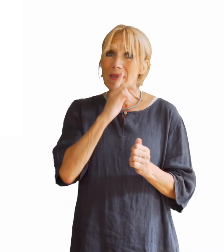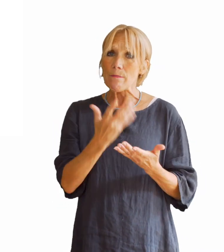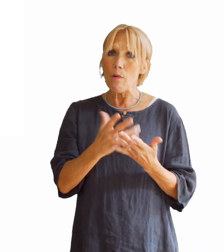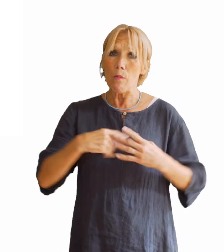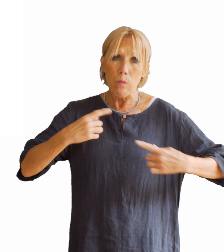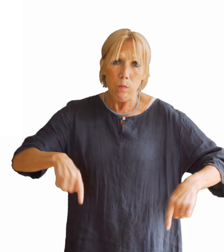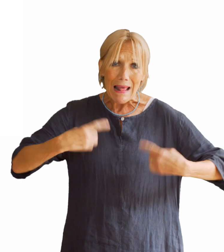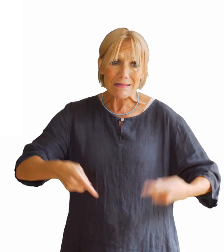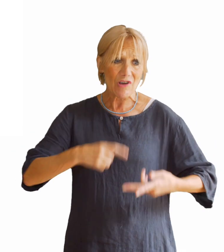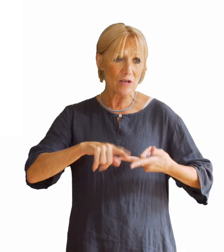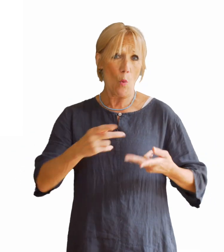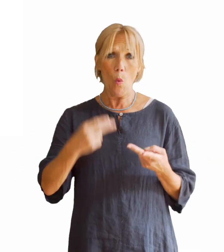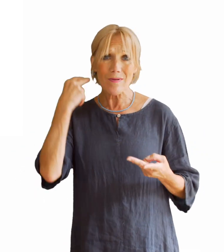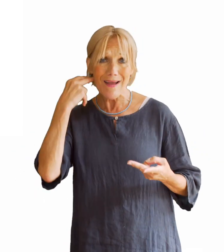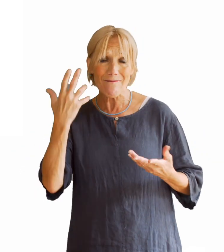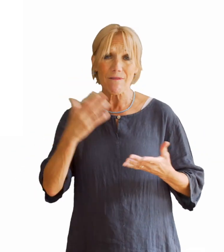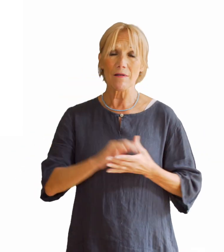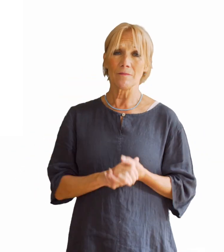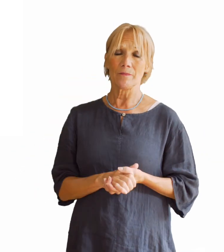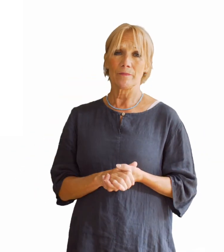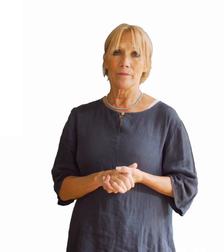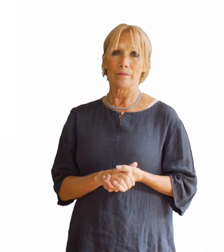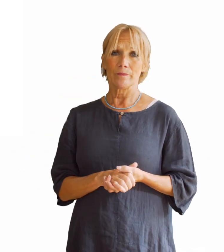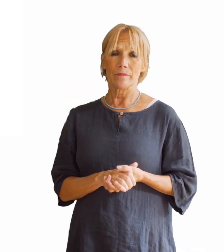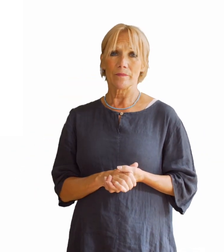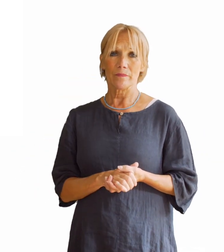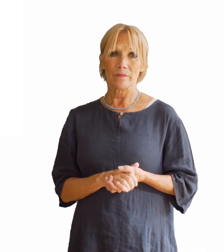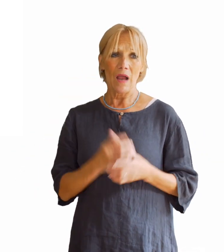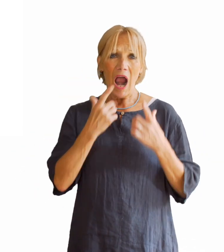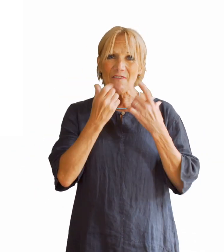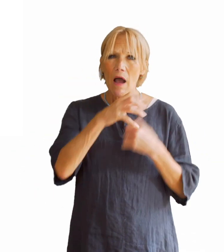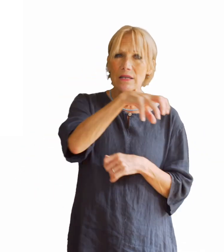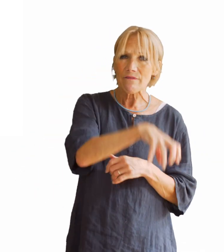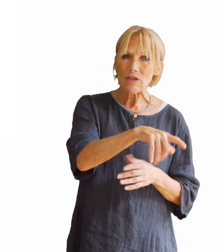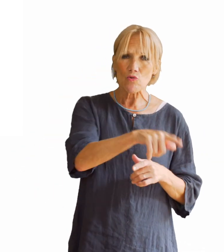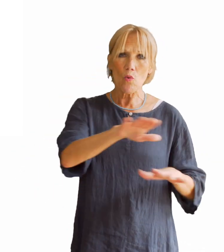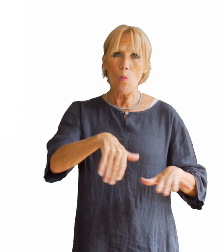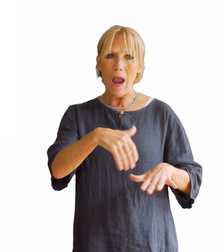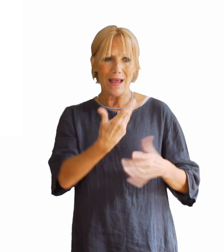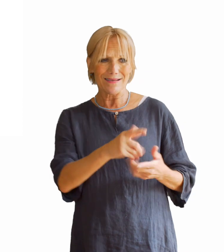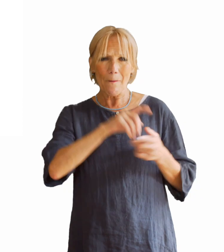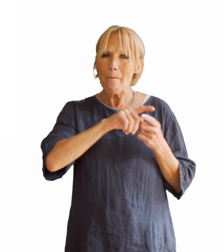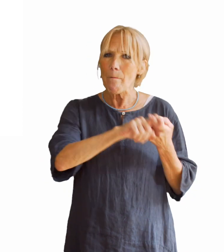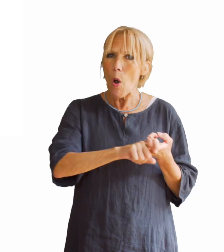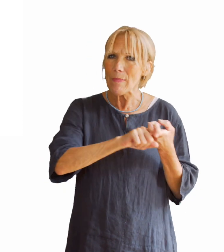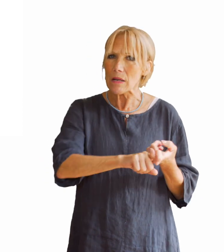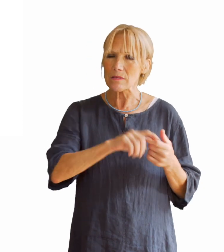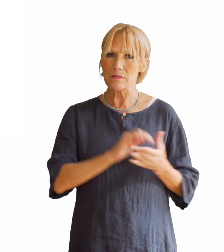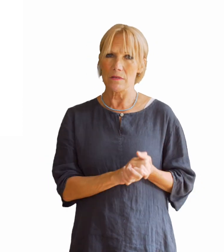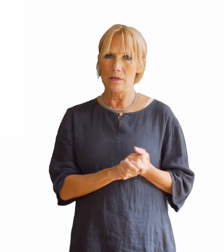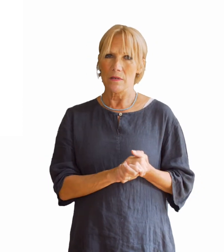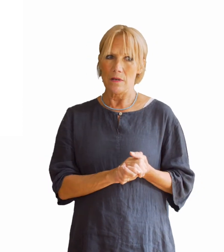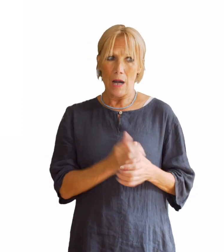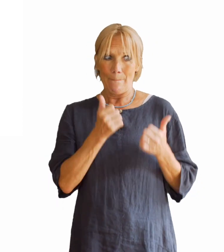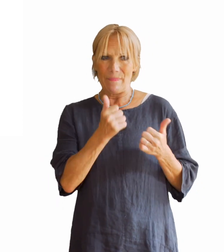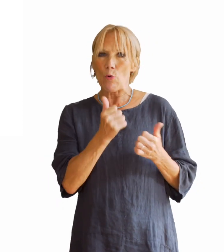or hearing, for example. Seek a venue where the meeting centre can establish itself as a permanent fixture if possible, preferably close